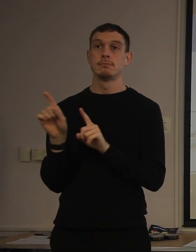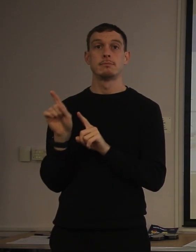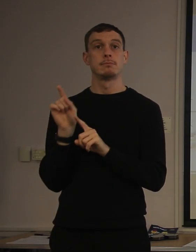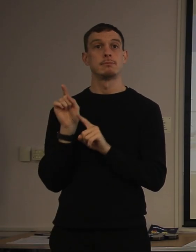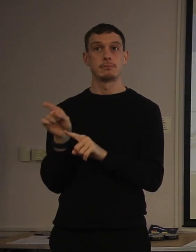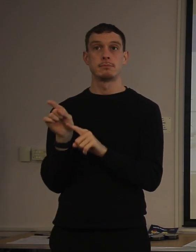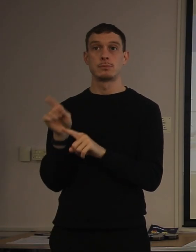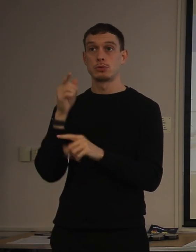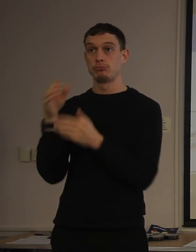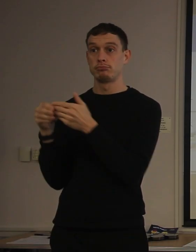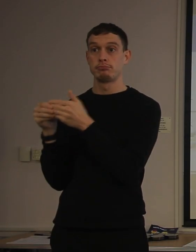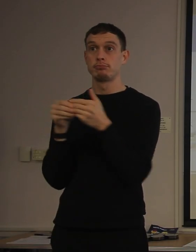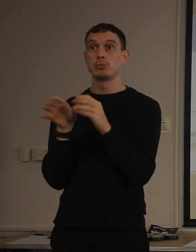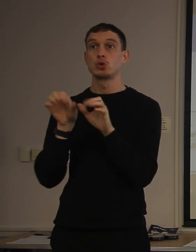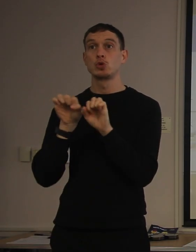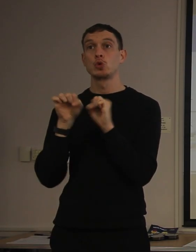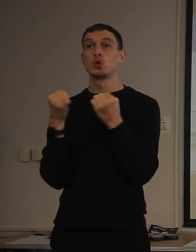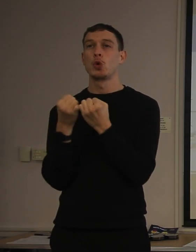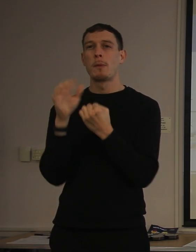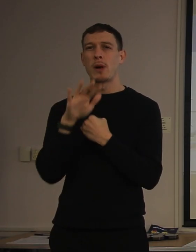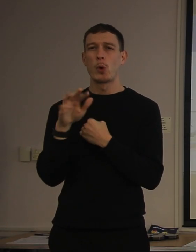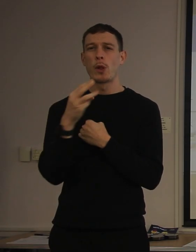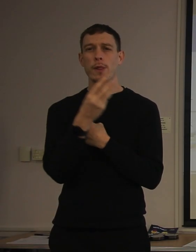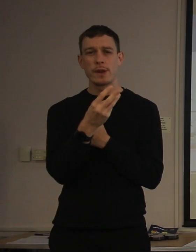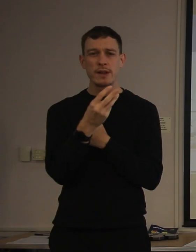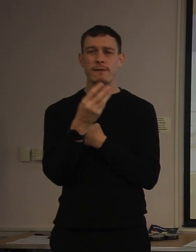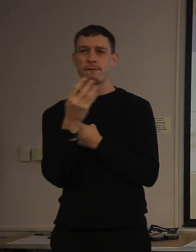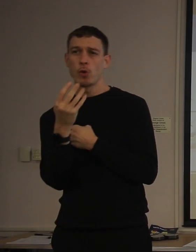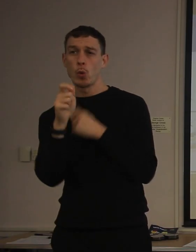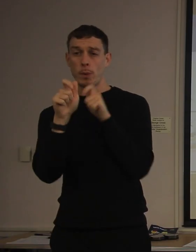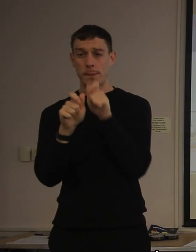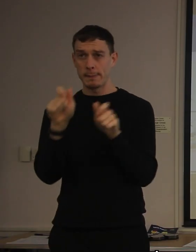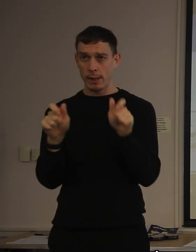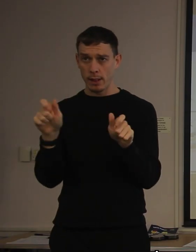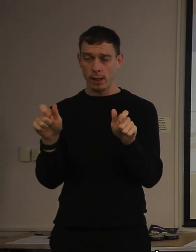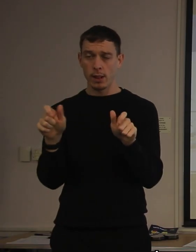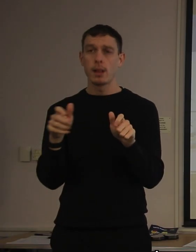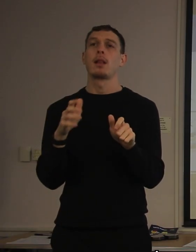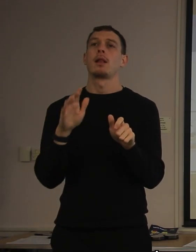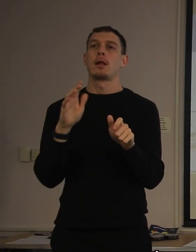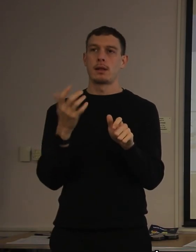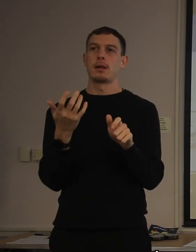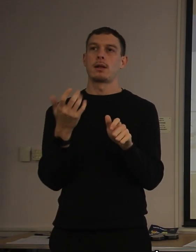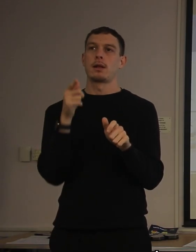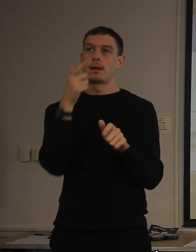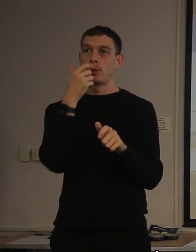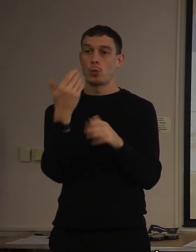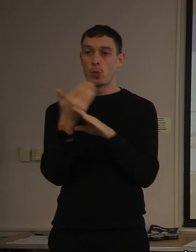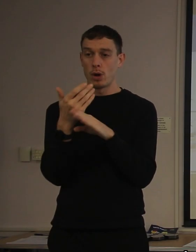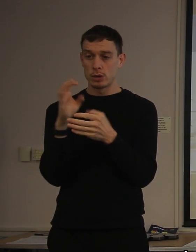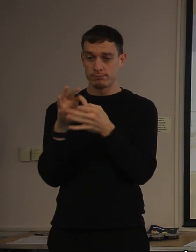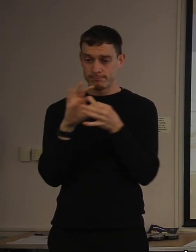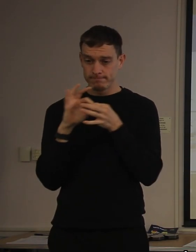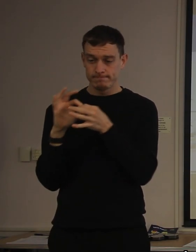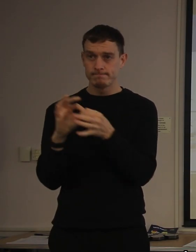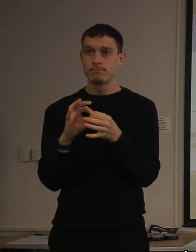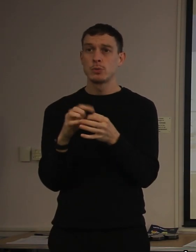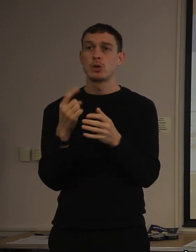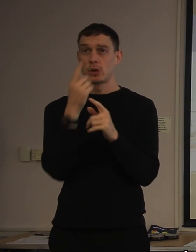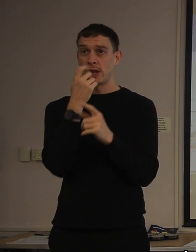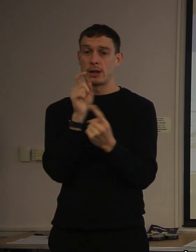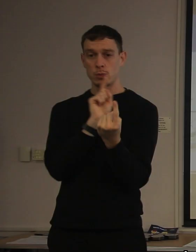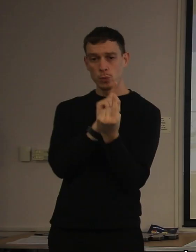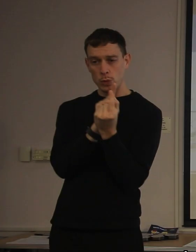takes groups of normally 3 or 4 different people and works in a really small group so that people have